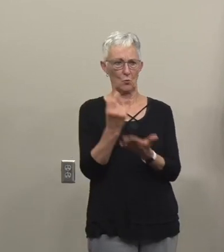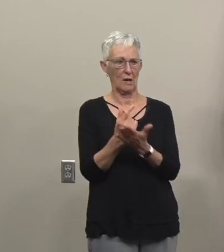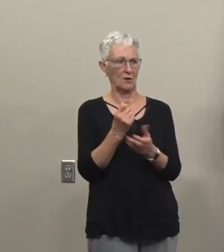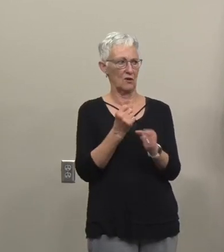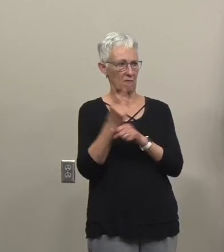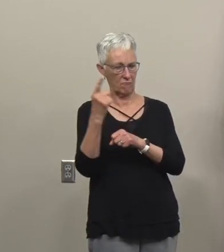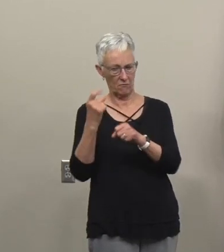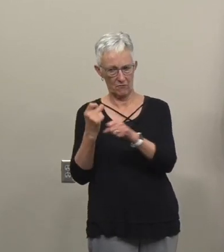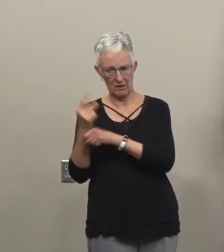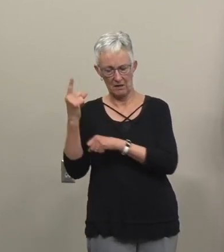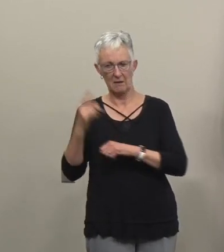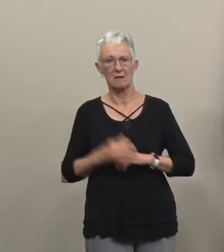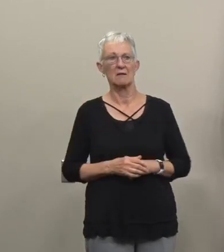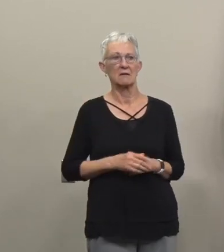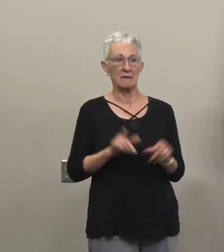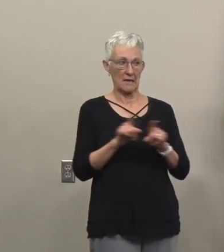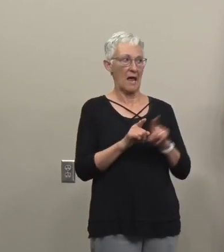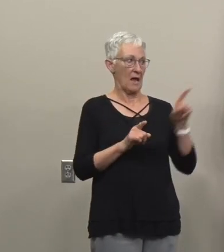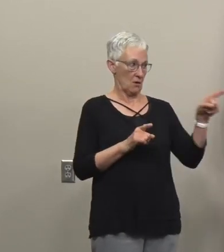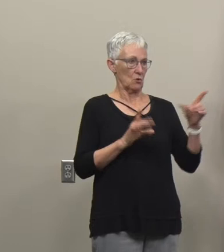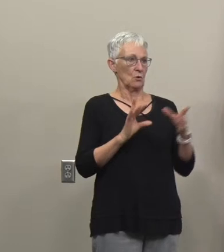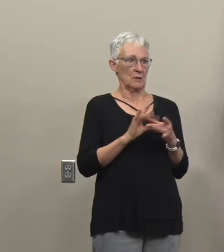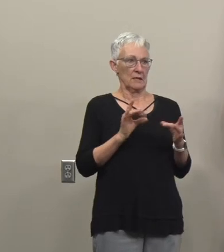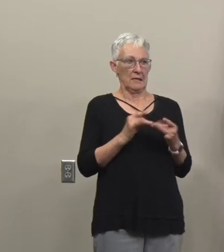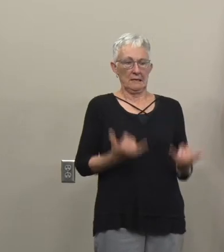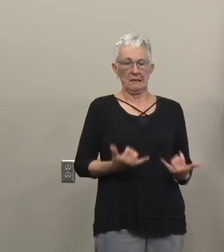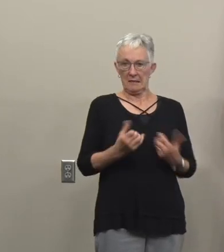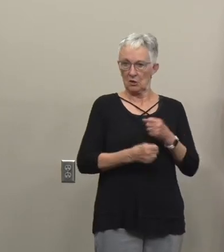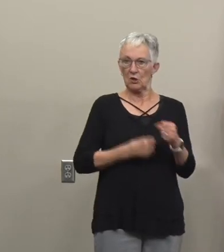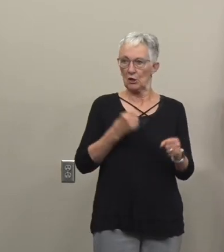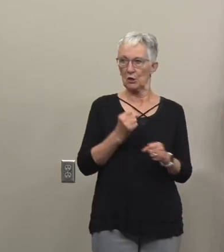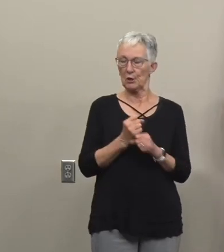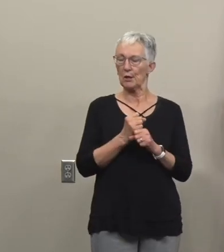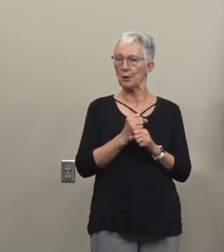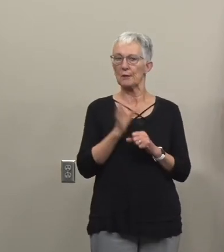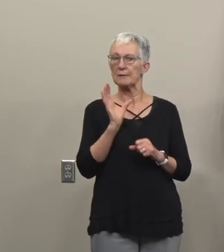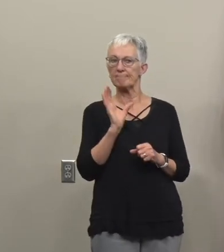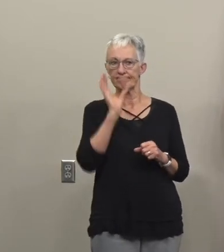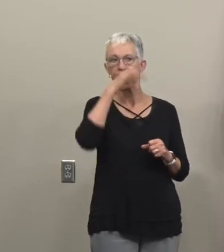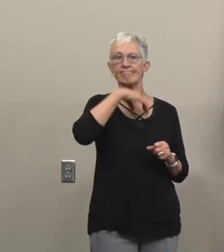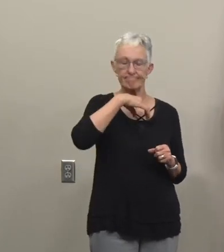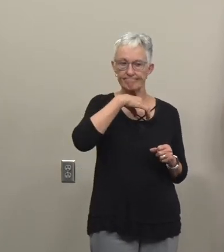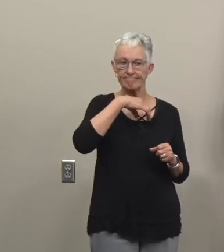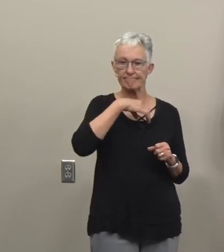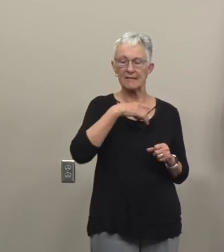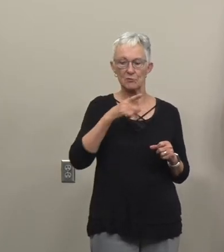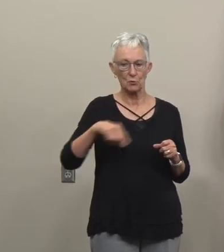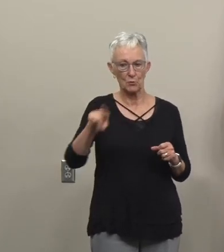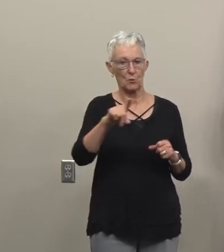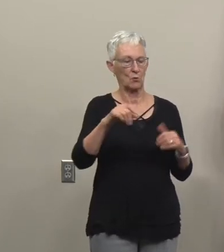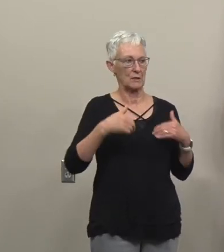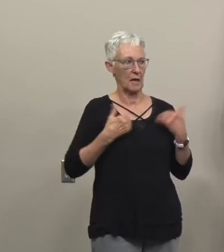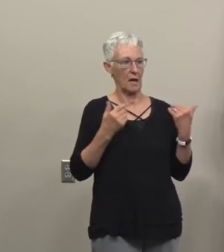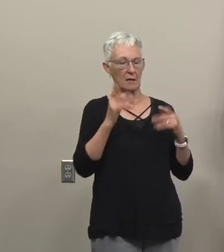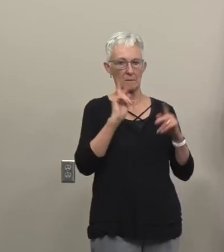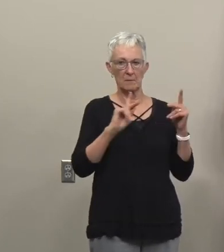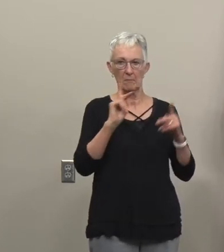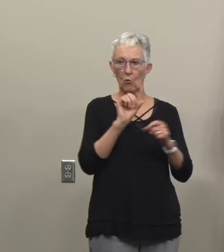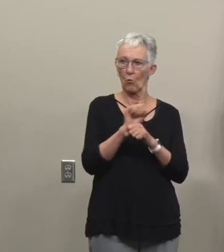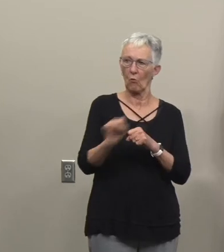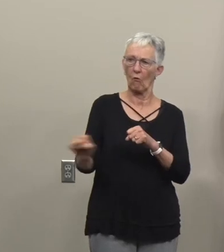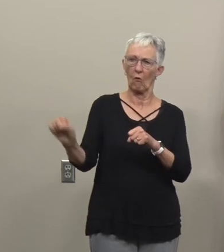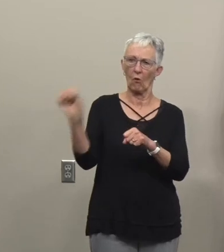you stated, this has been anything but a typical year. And these young people have put in a lot of time, a lot of